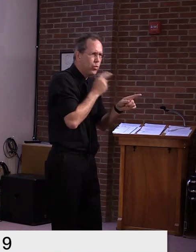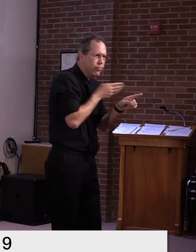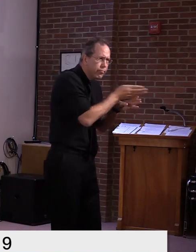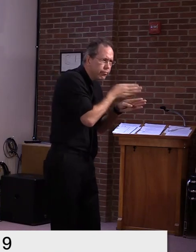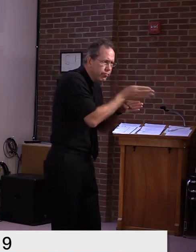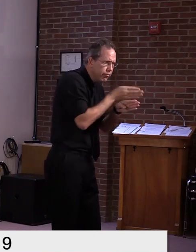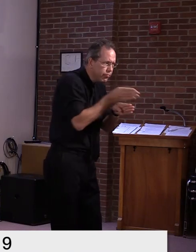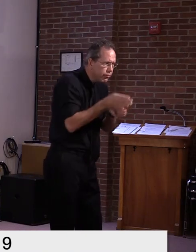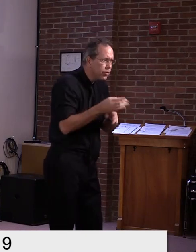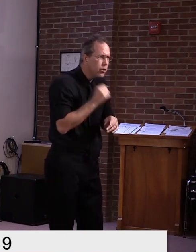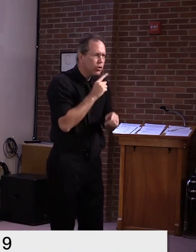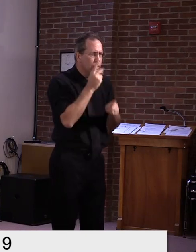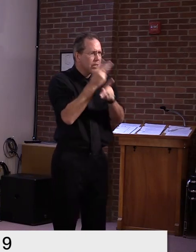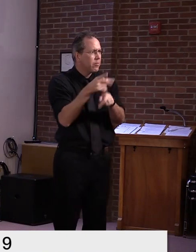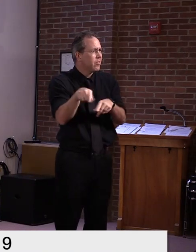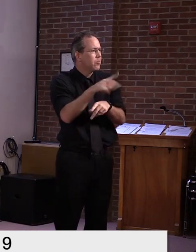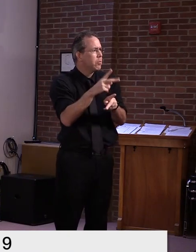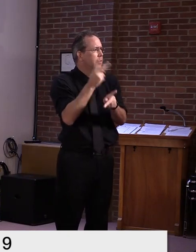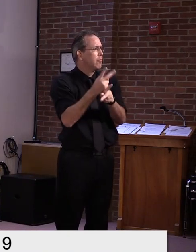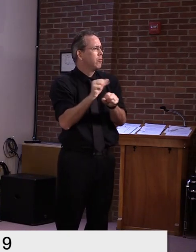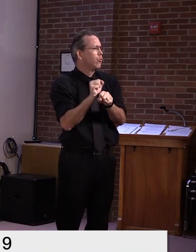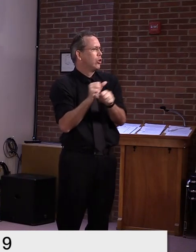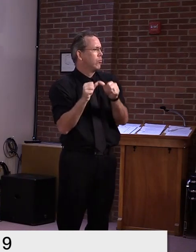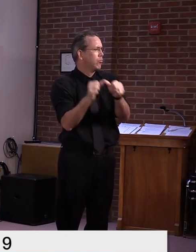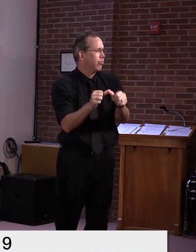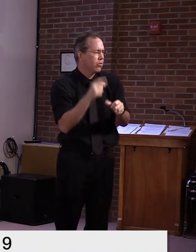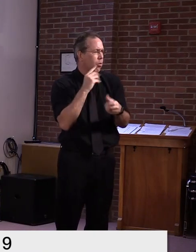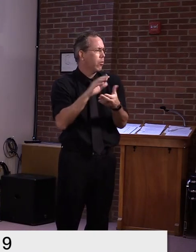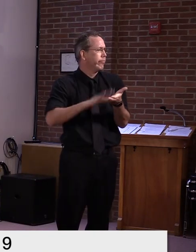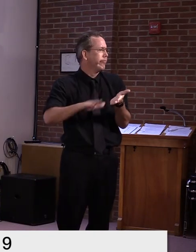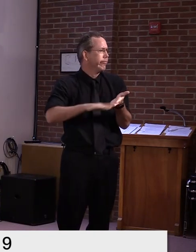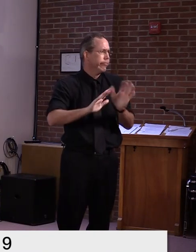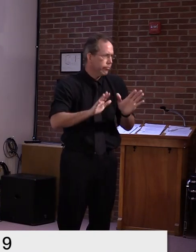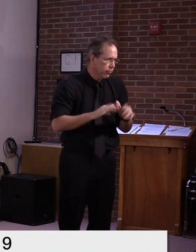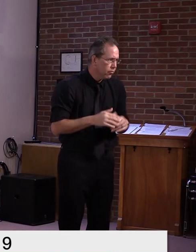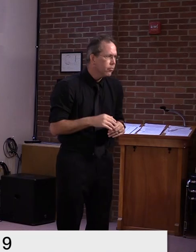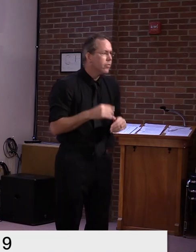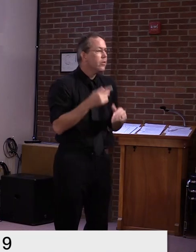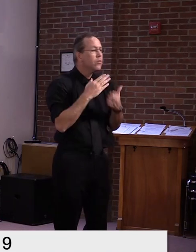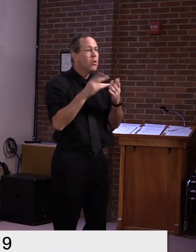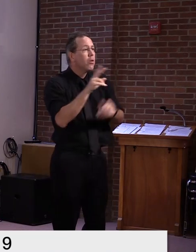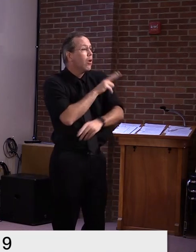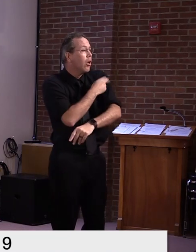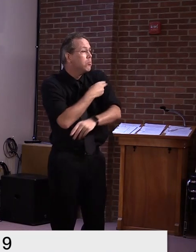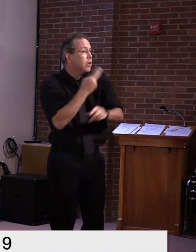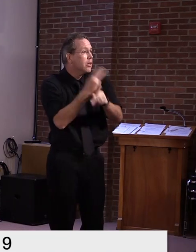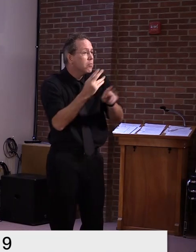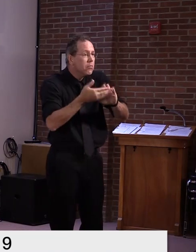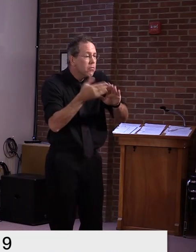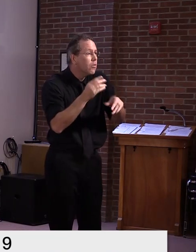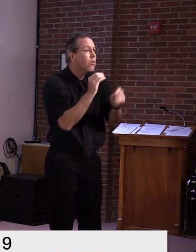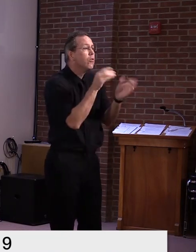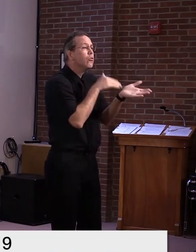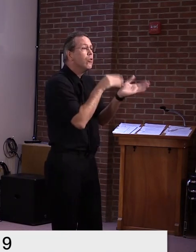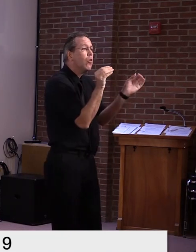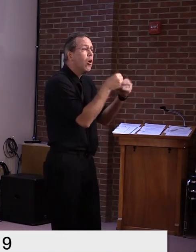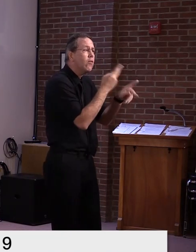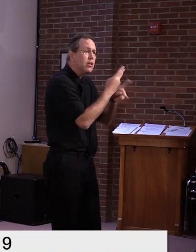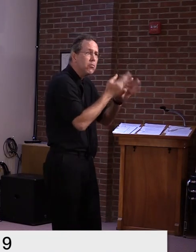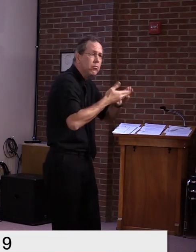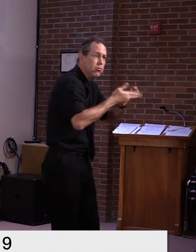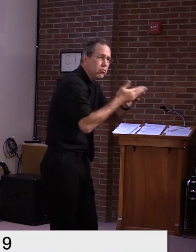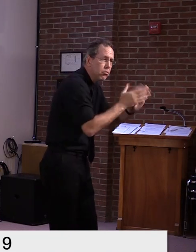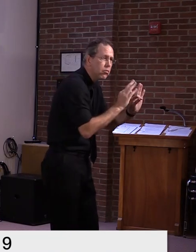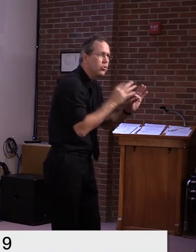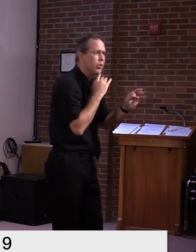requires buffering the providers from the financial instability of business disruptions and increased